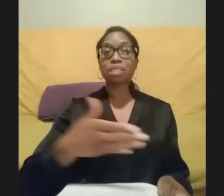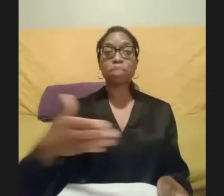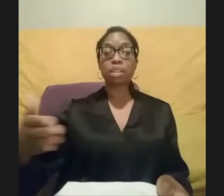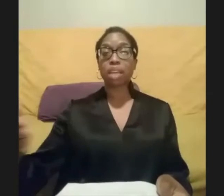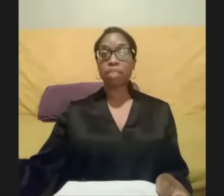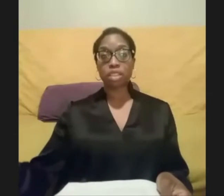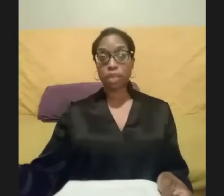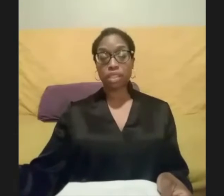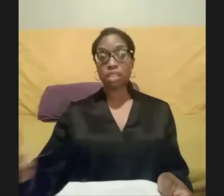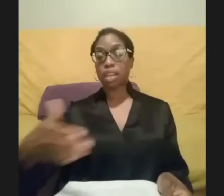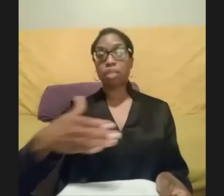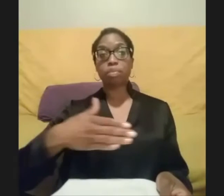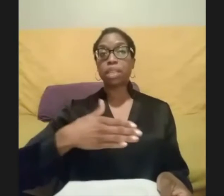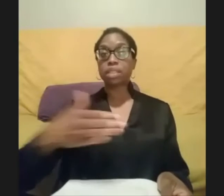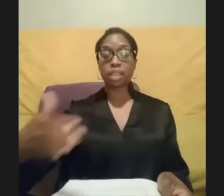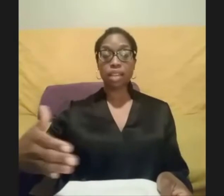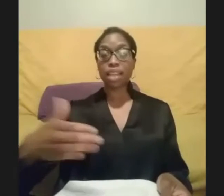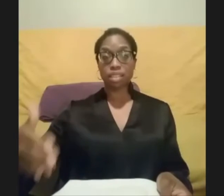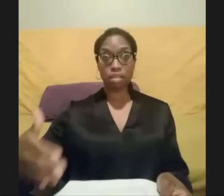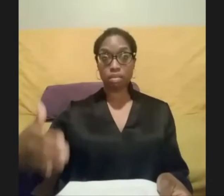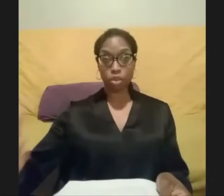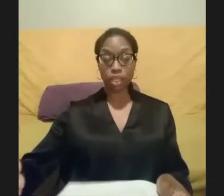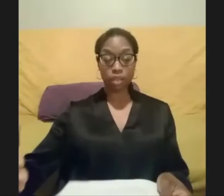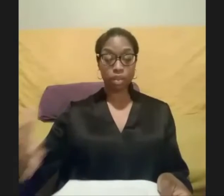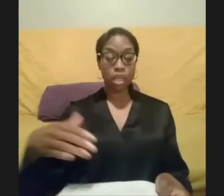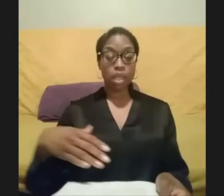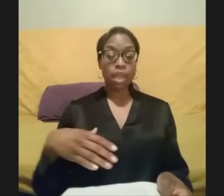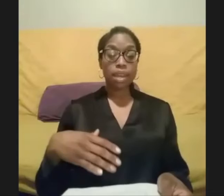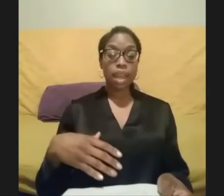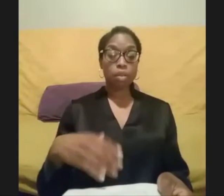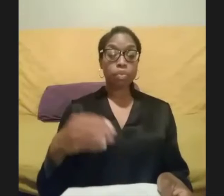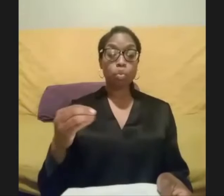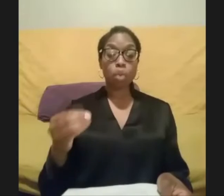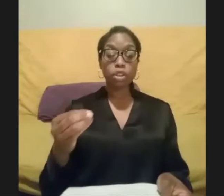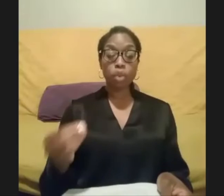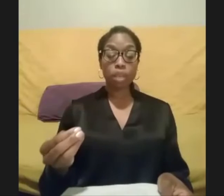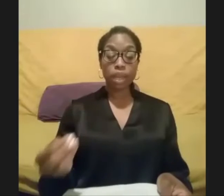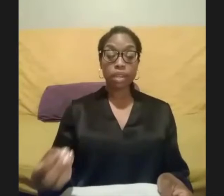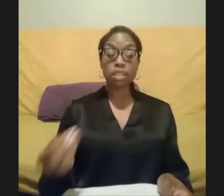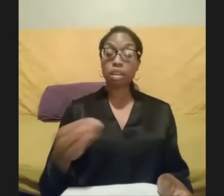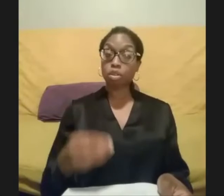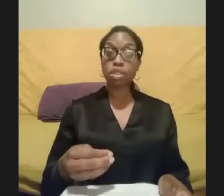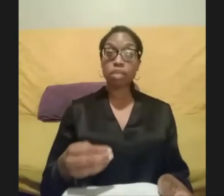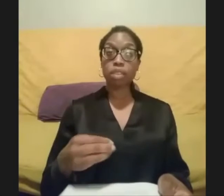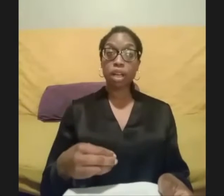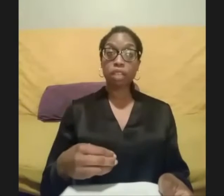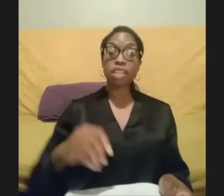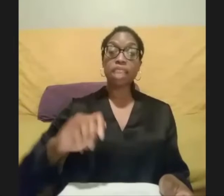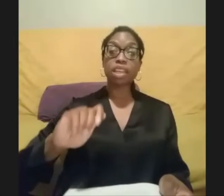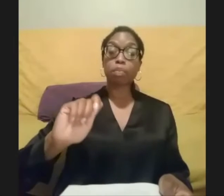been evidence-based and and tested thoroughly. Now, what we do recommend is an ultrasound of the pelvis and then a probe